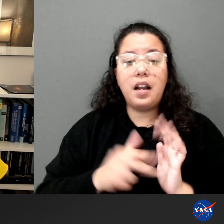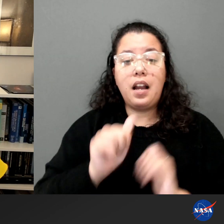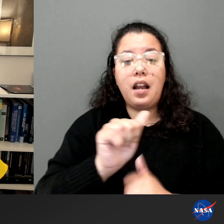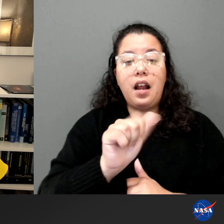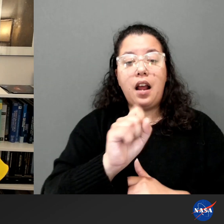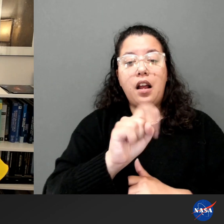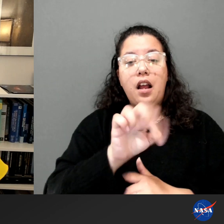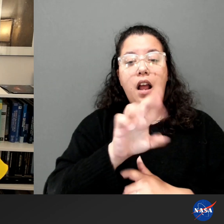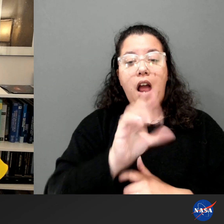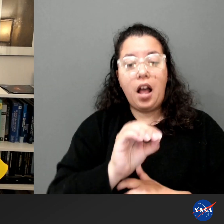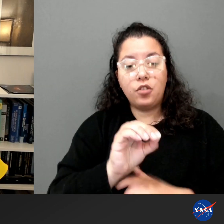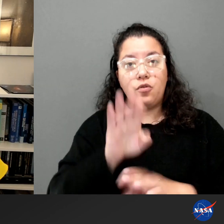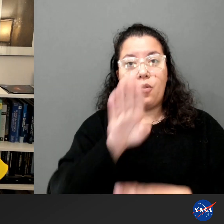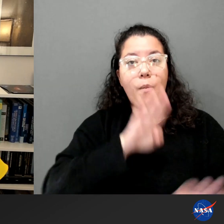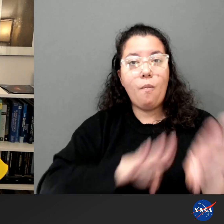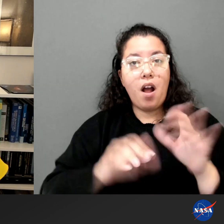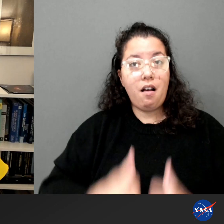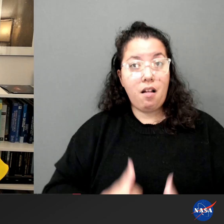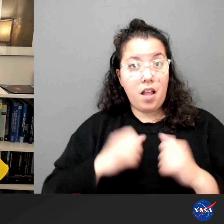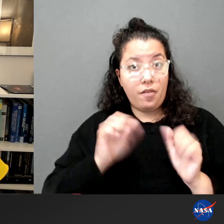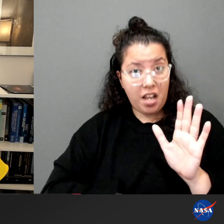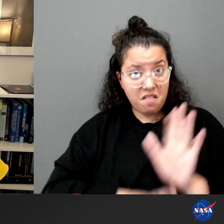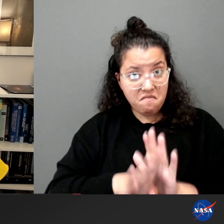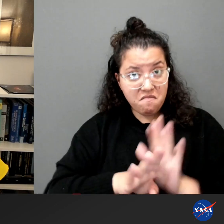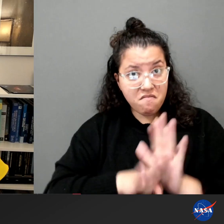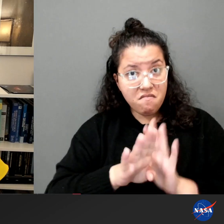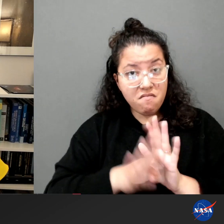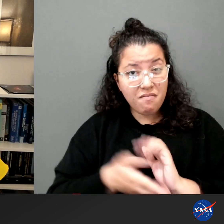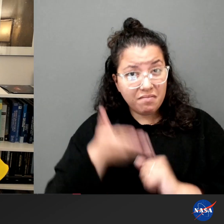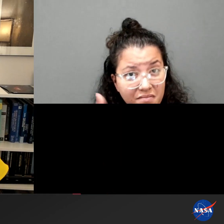developing? So I think this is for you, Nicole.